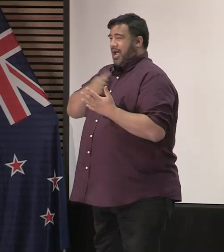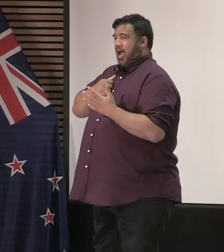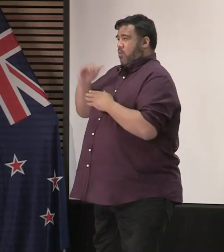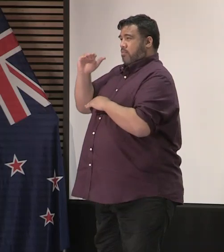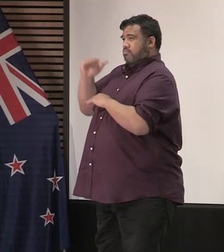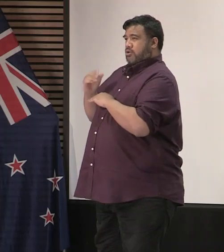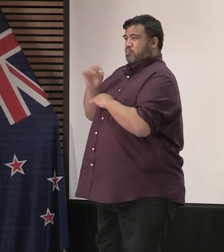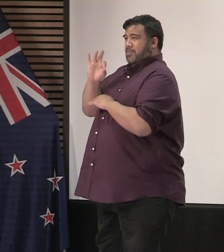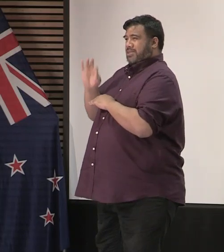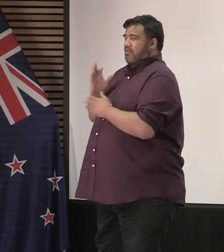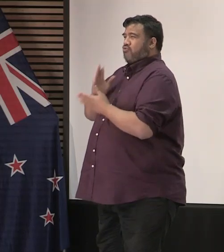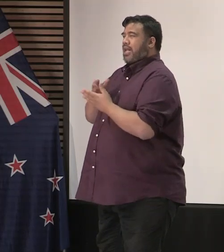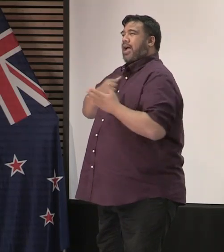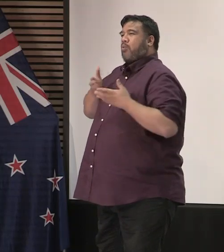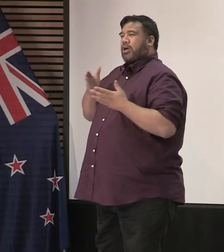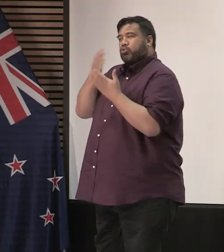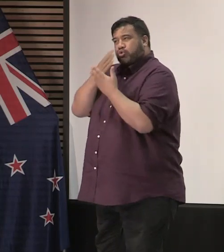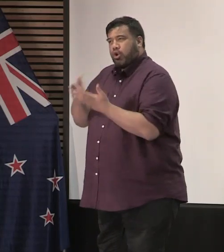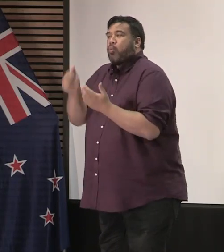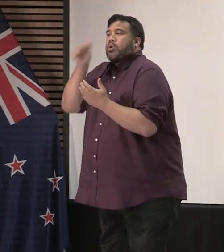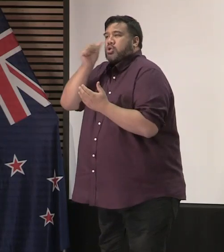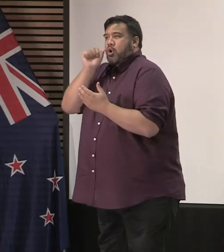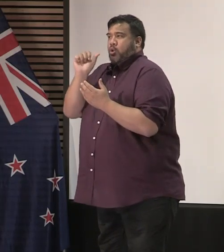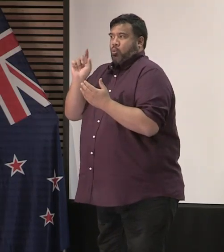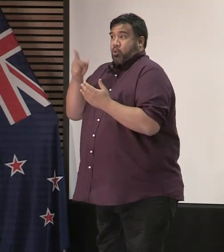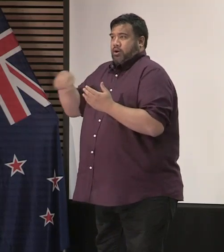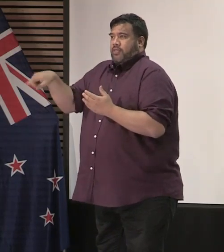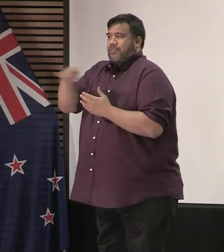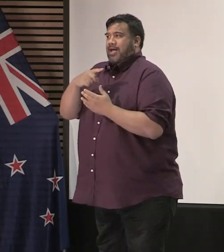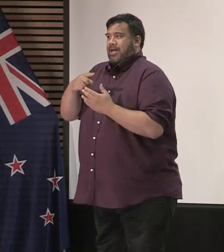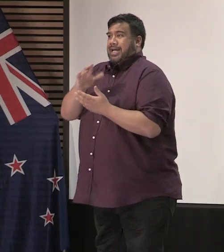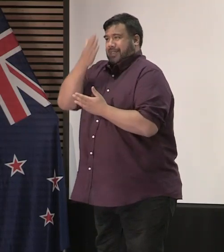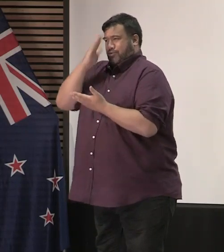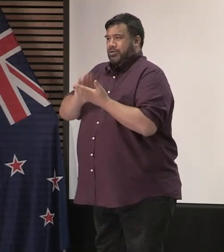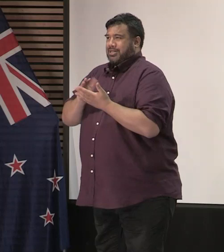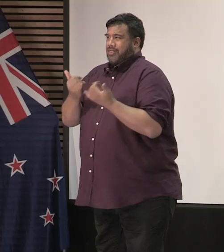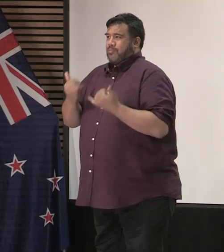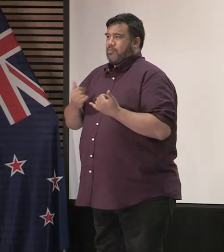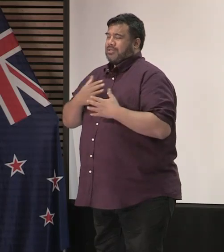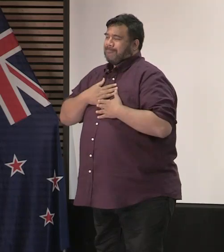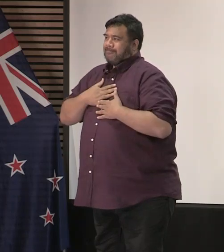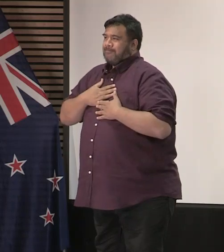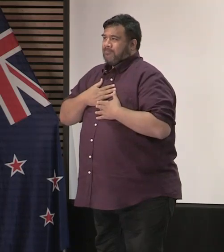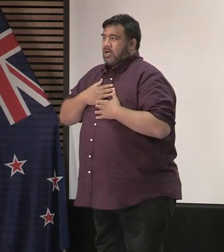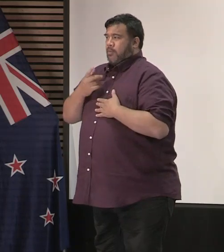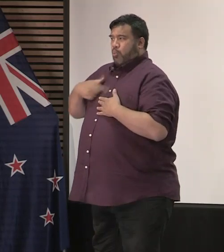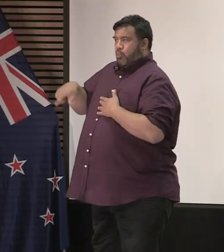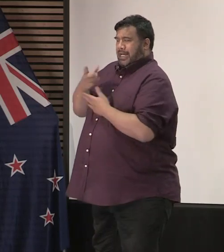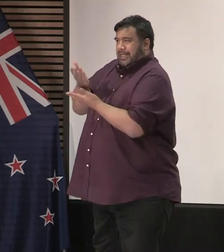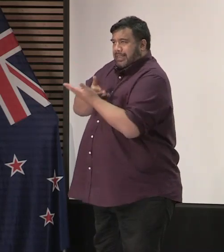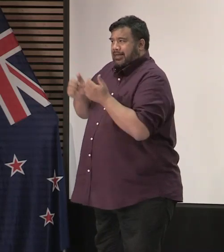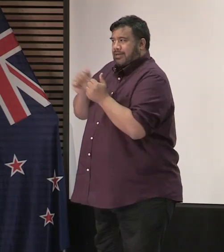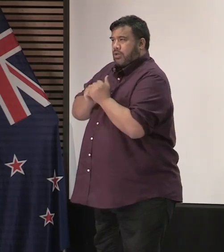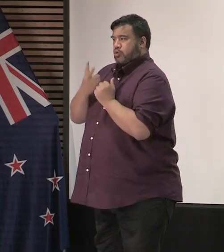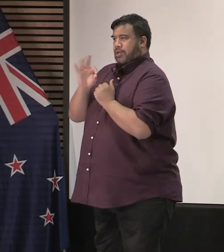an acknowledgement of the hit that all New Zealanders are taking right now. Many New Zealanders are taking right now. But we settled on 20% just being